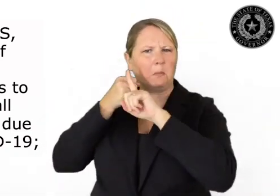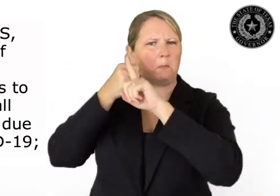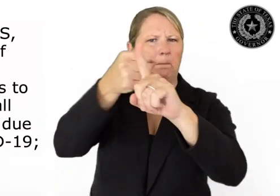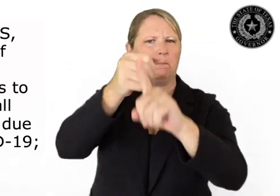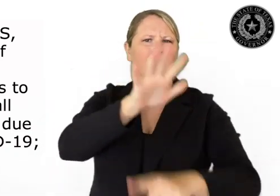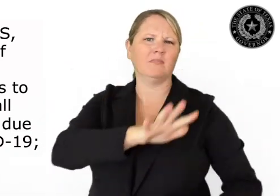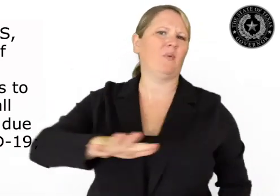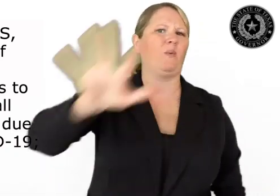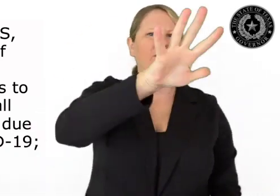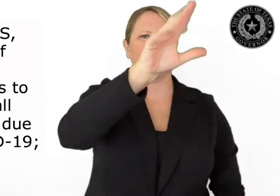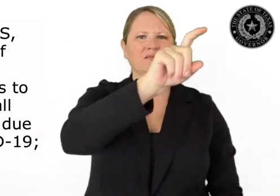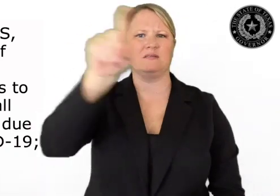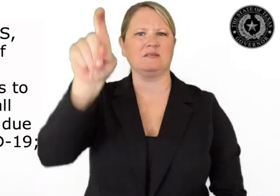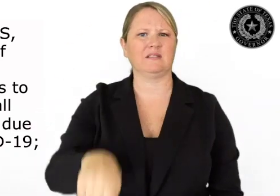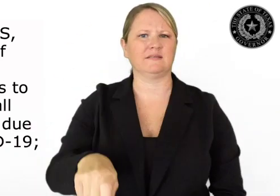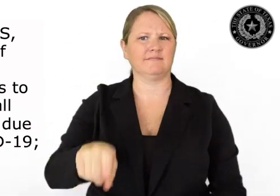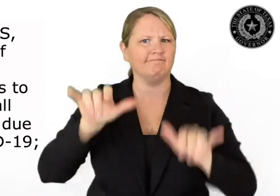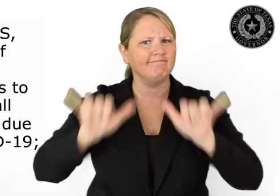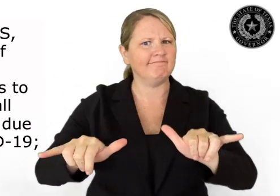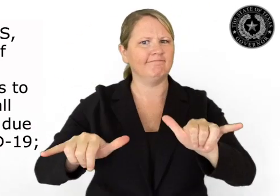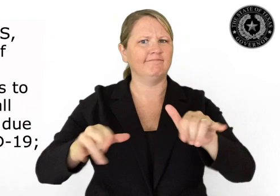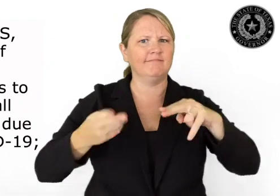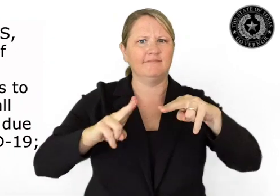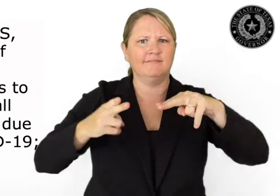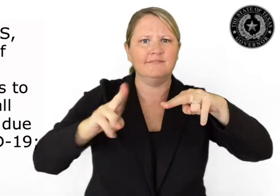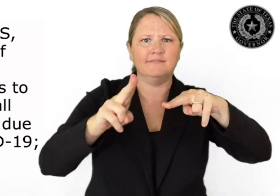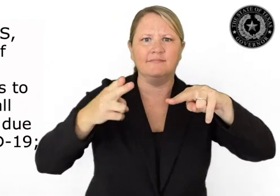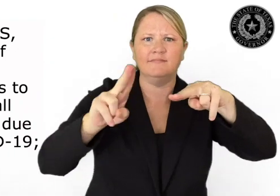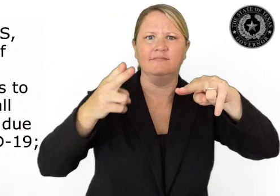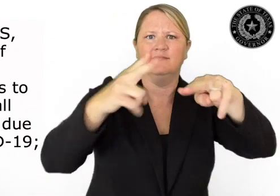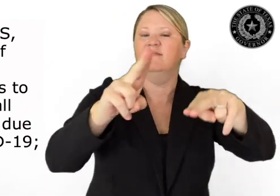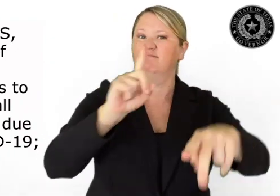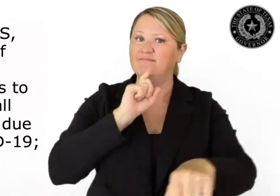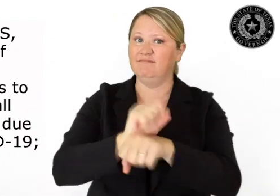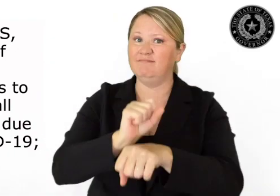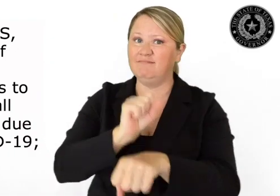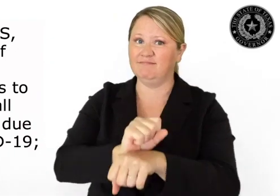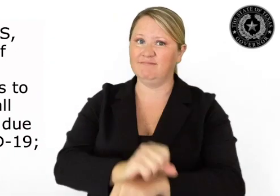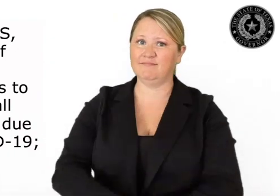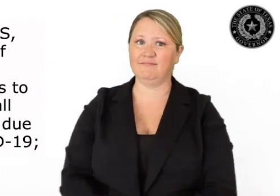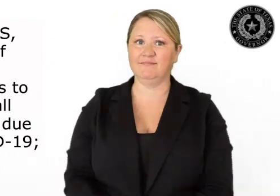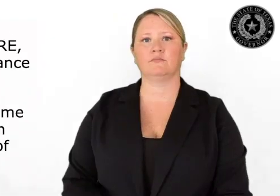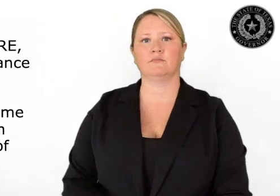disaster continues to exist in all counties due to COVID-19.